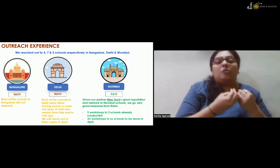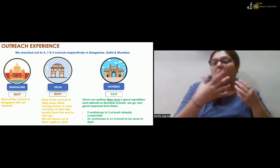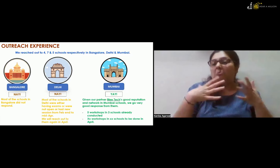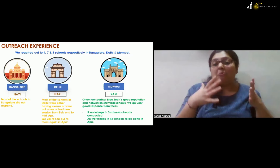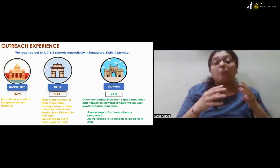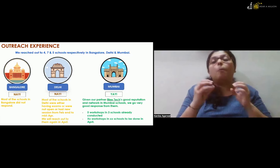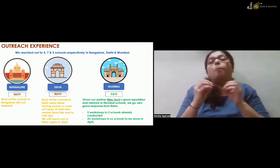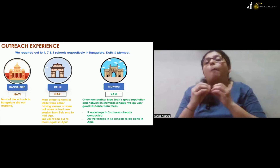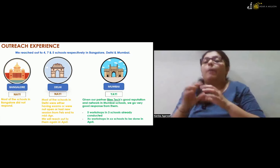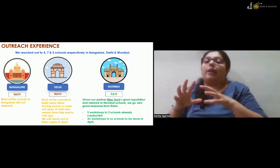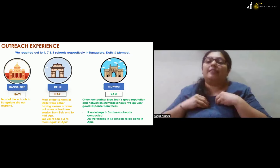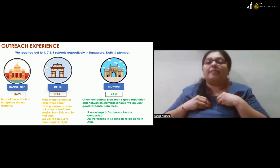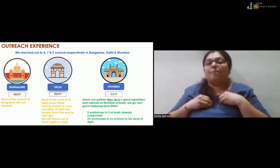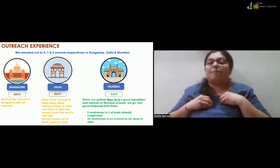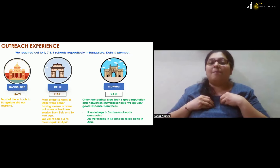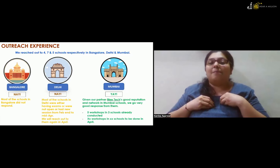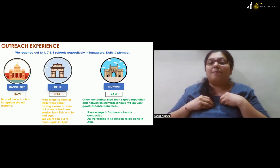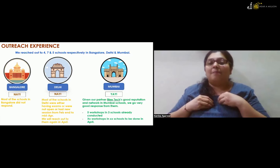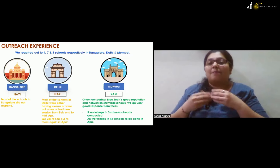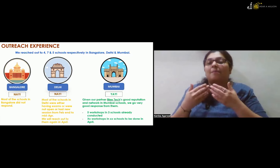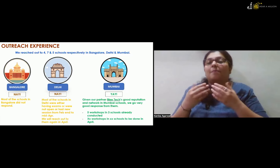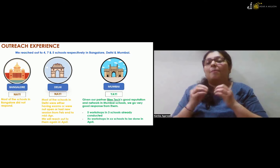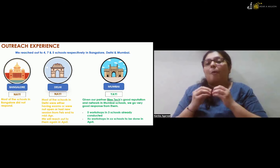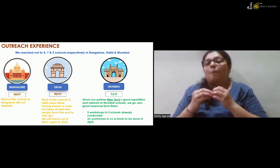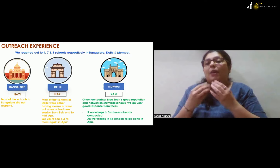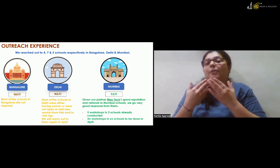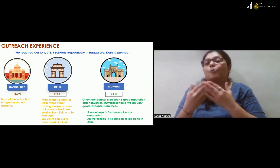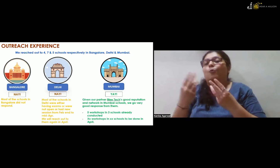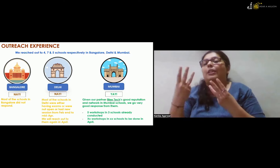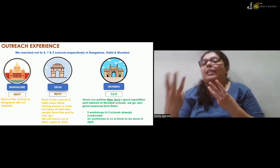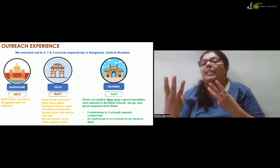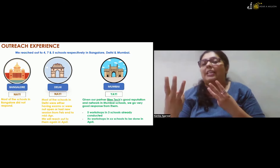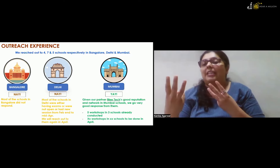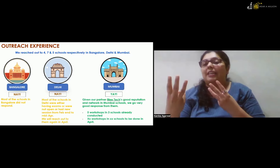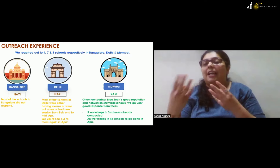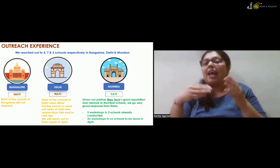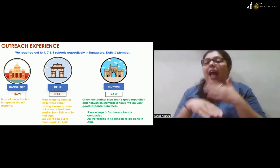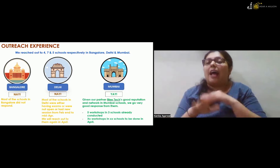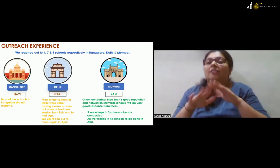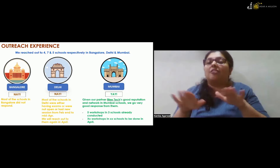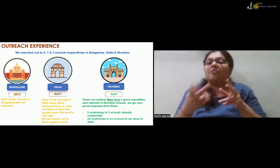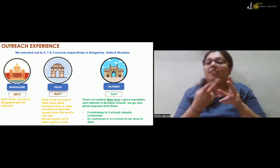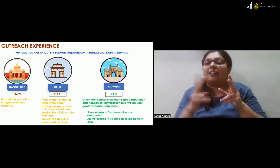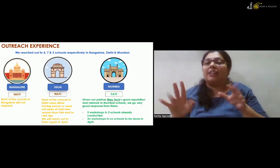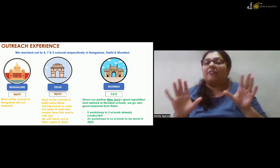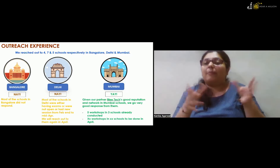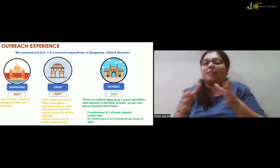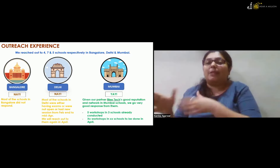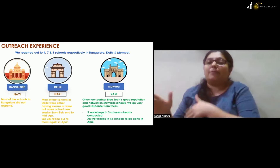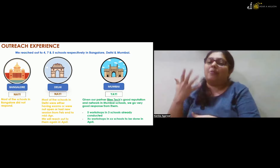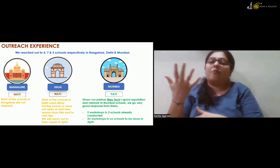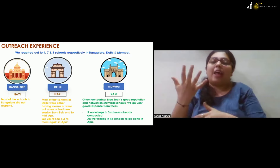also, we have not got a positive response because same problem, exams or the schools were not open. But